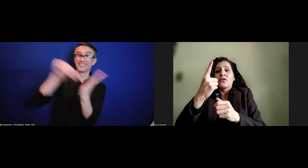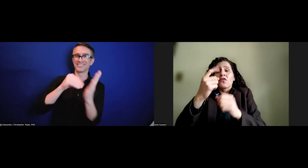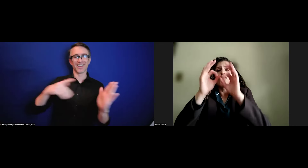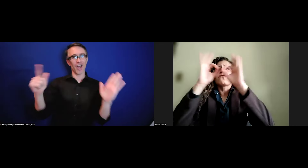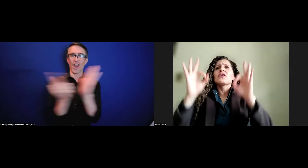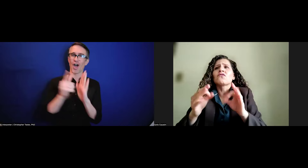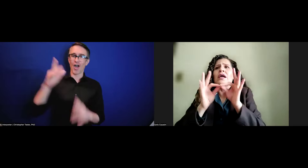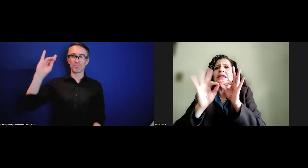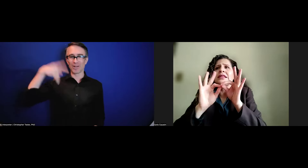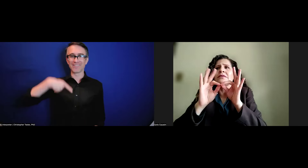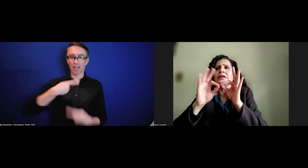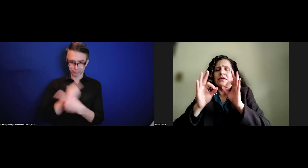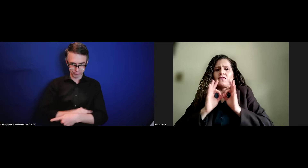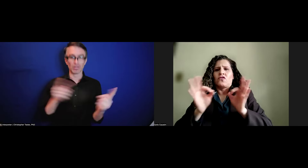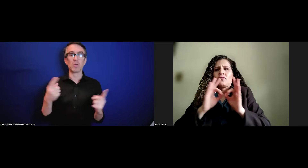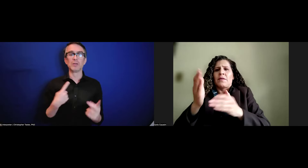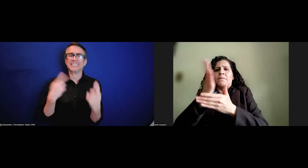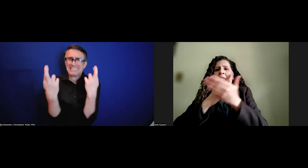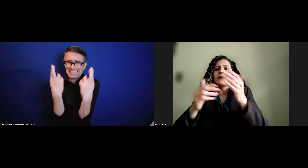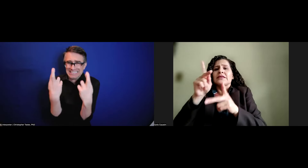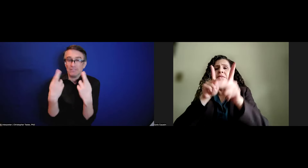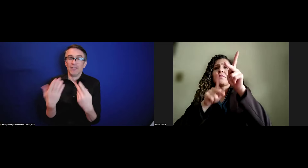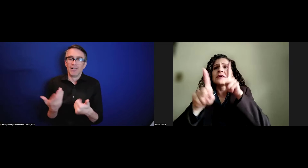Interpretation more trained in these areas of the health system.